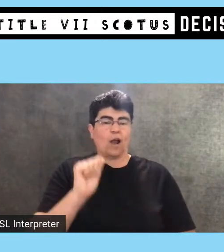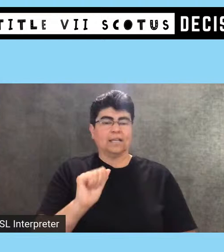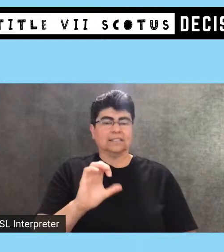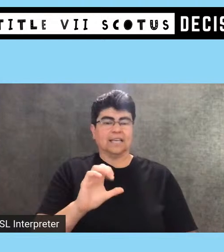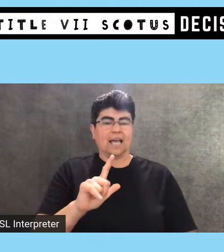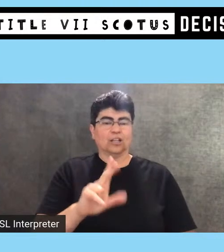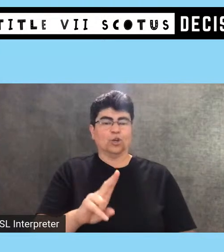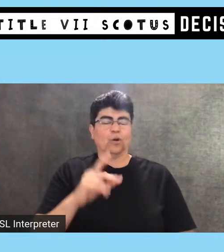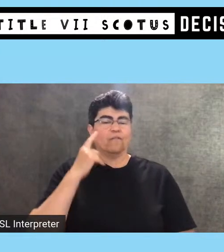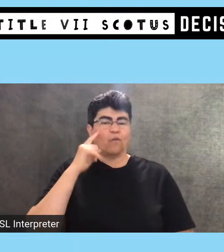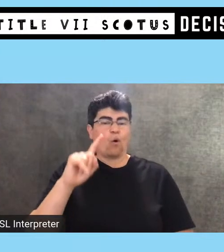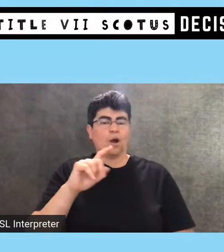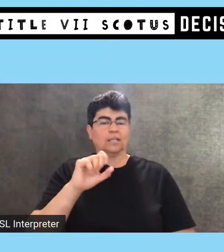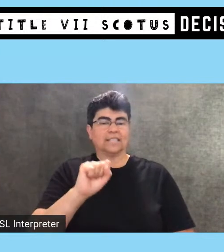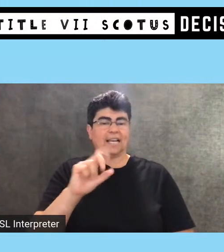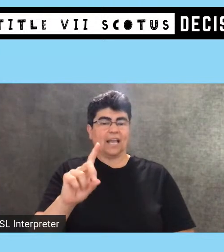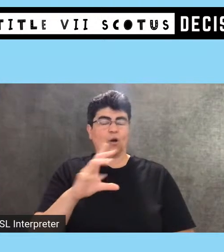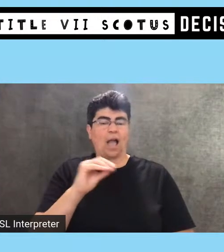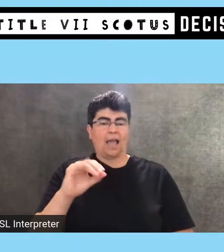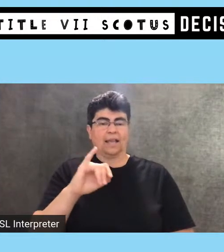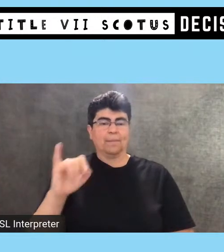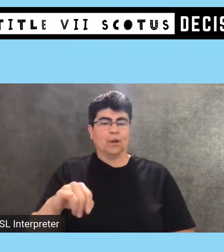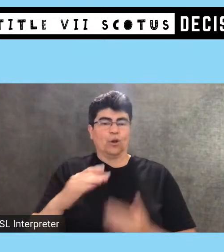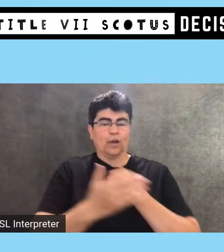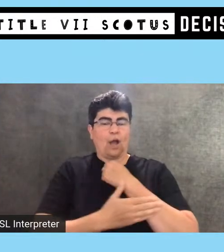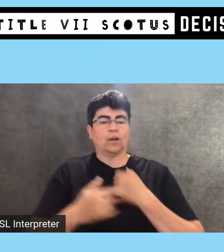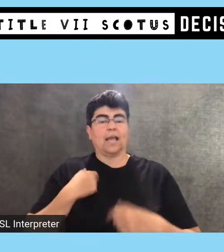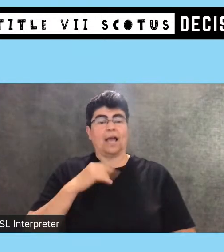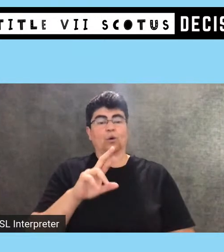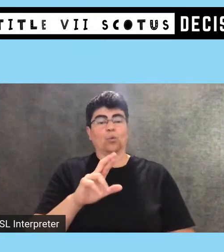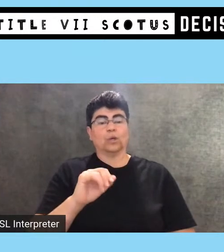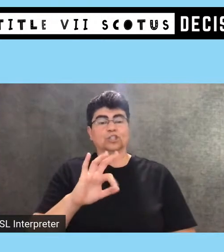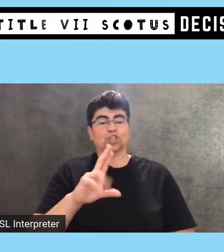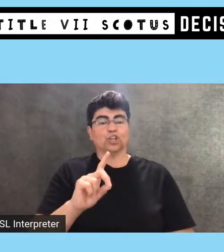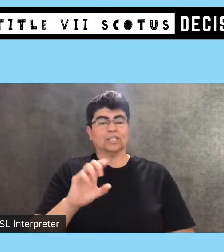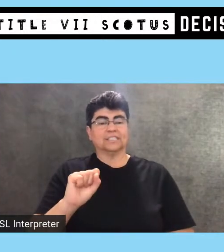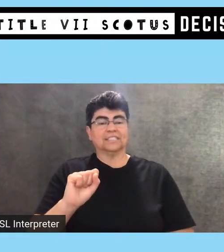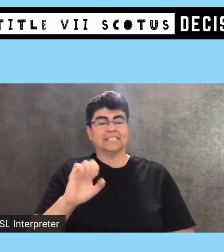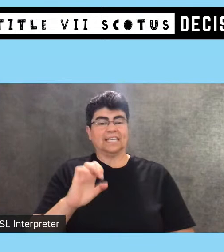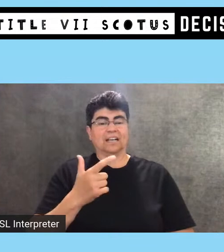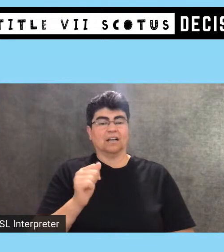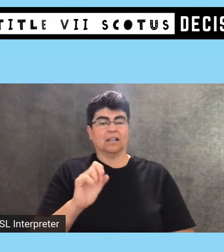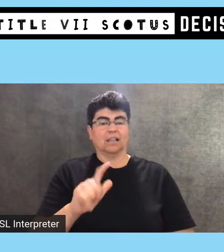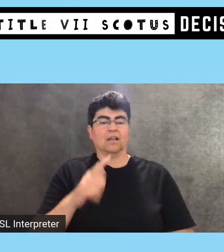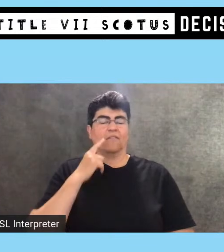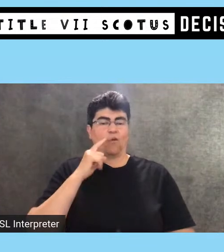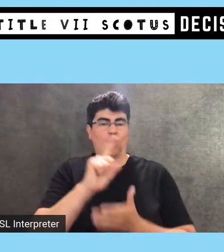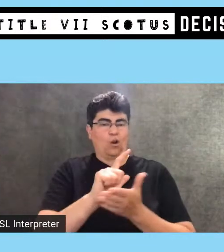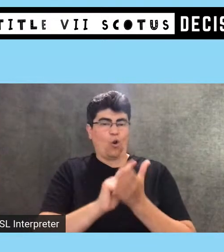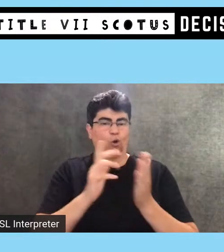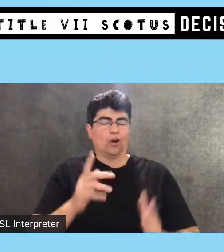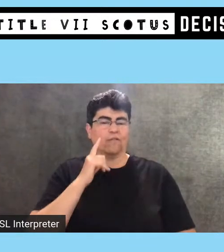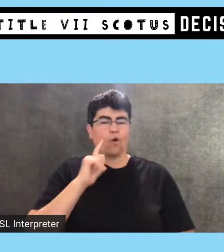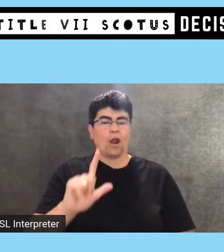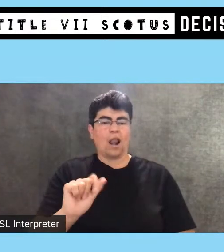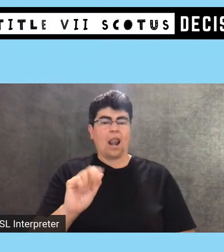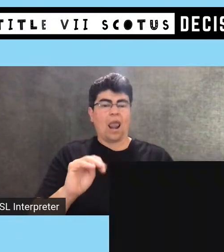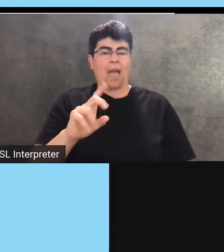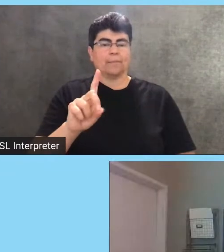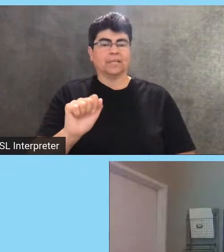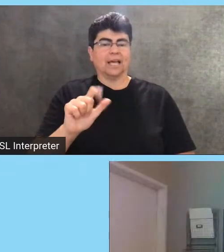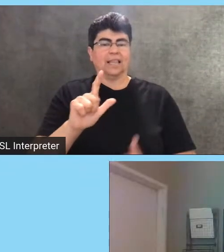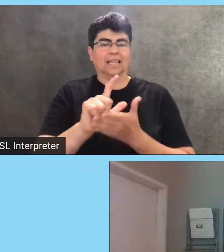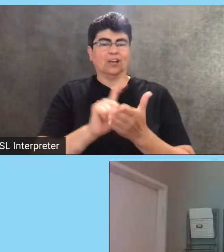Counties, and Richard Siegel, a National Leadership Council member of Lambda Legal. So welcome, Melissa and